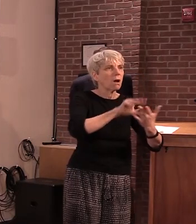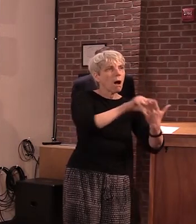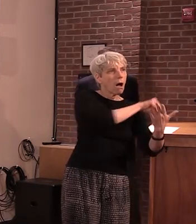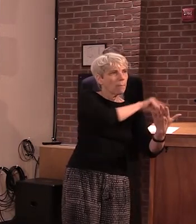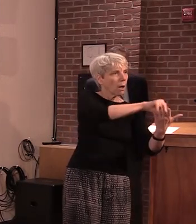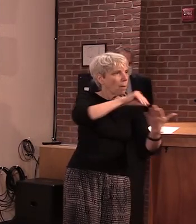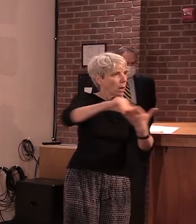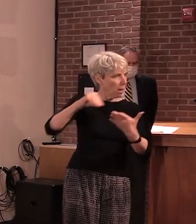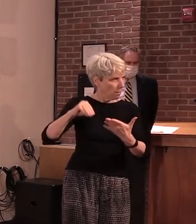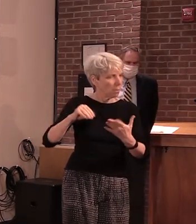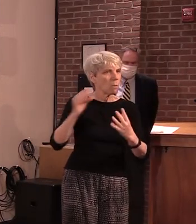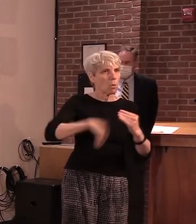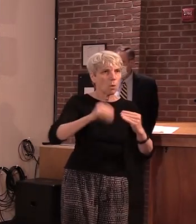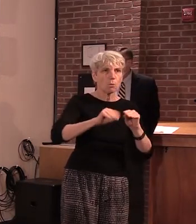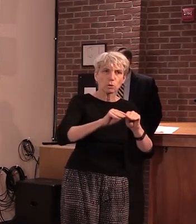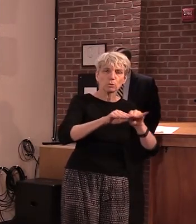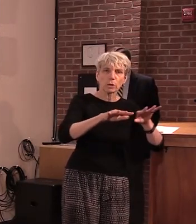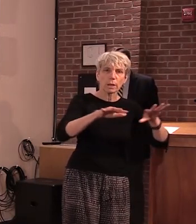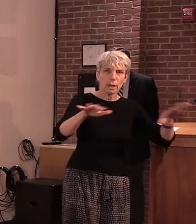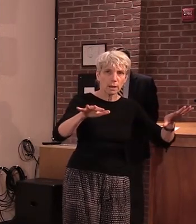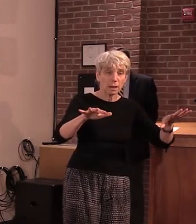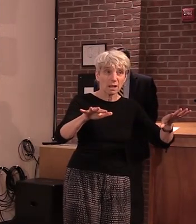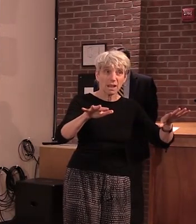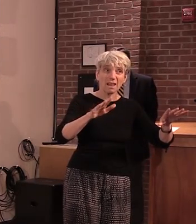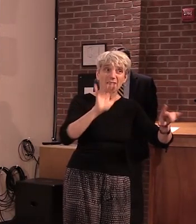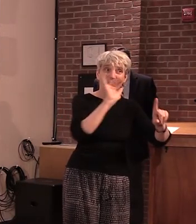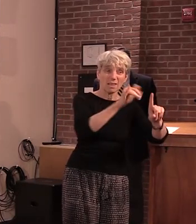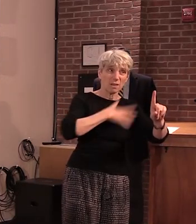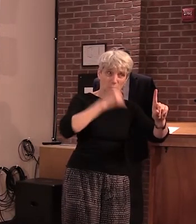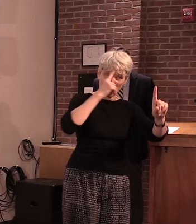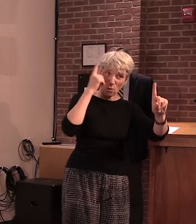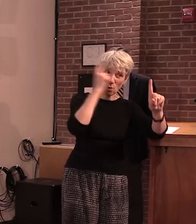week in-person instruction for our kids.